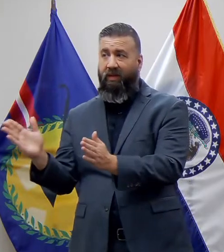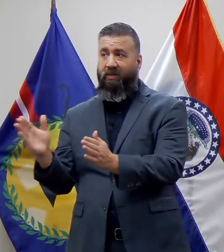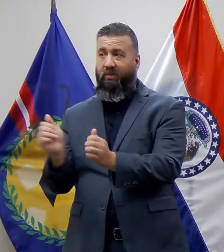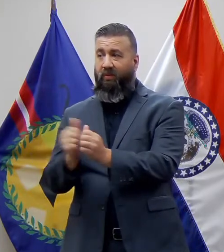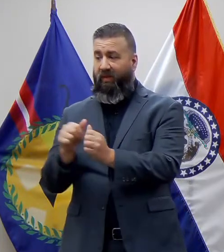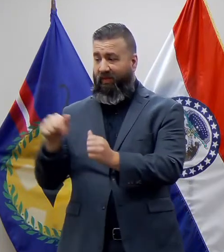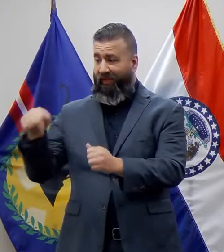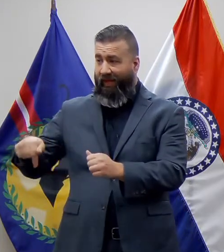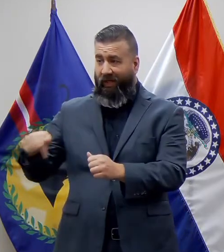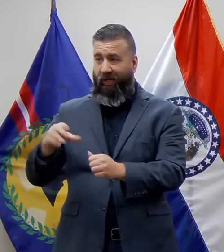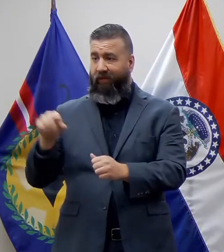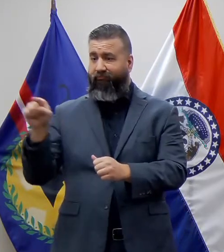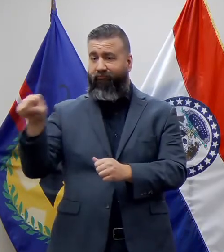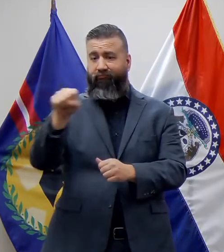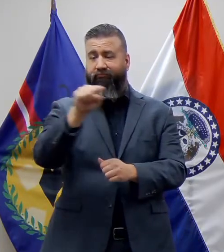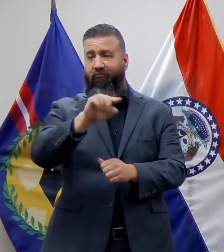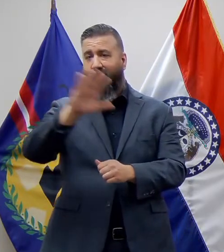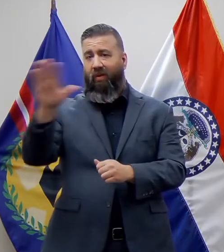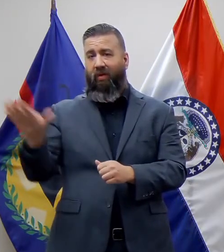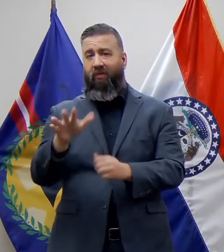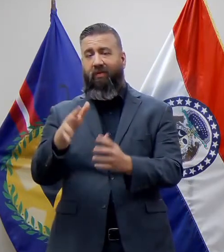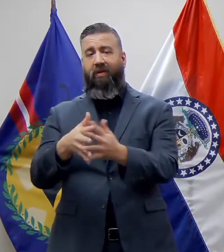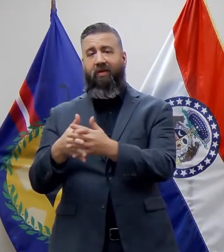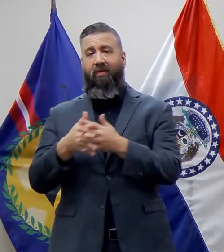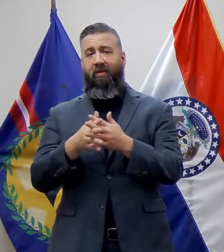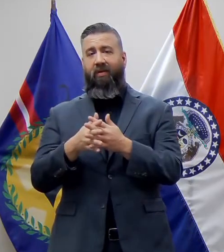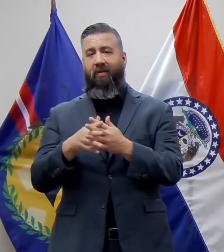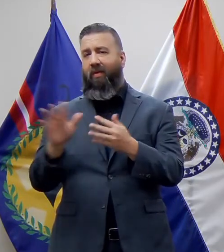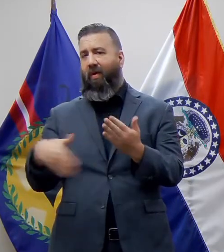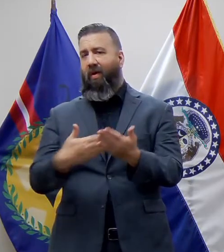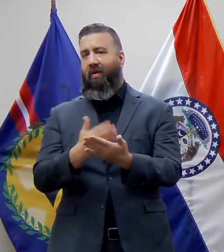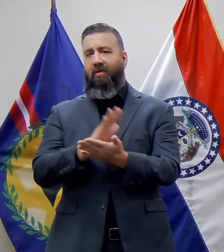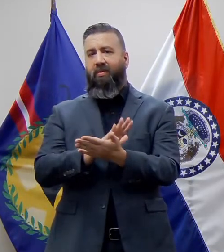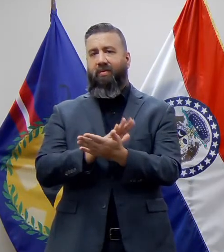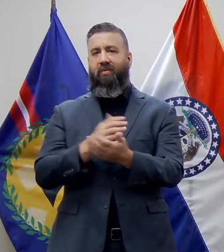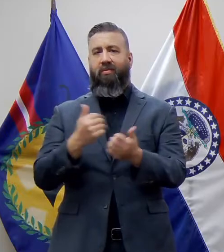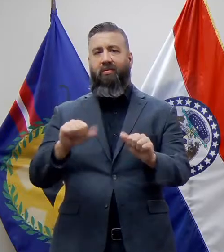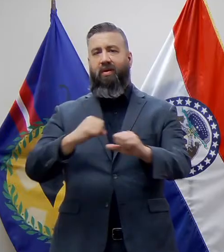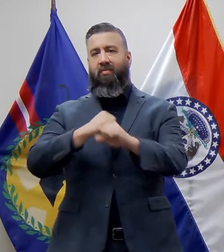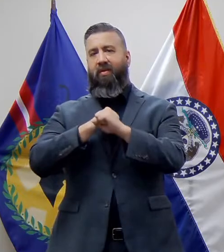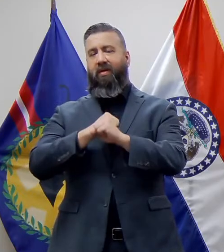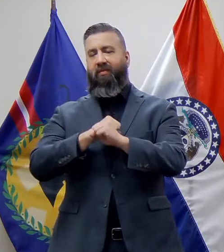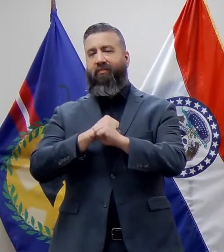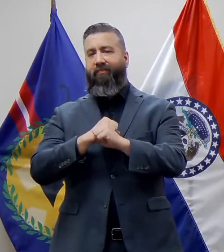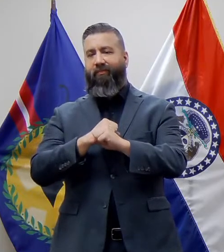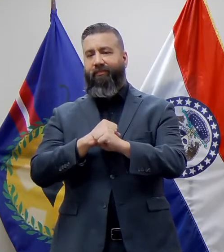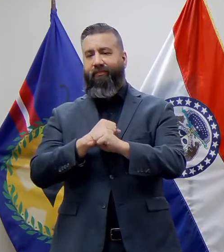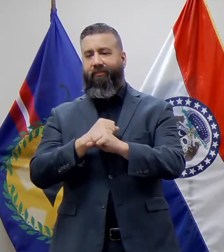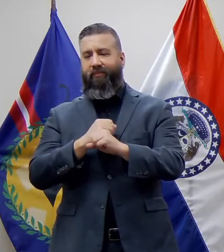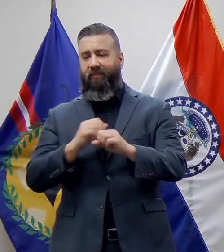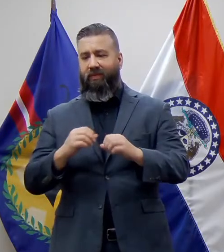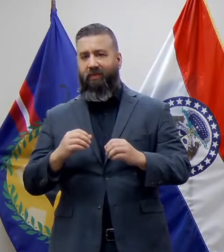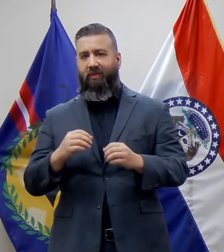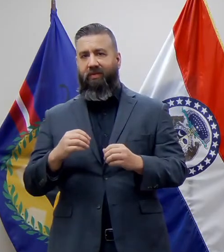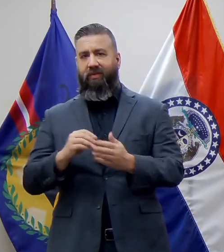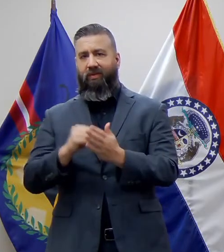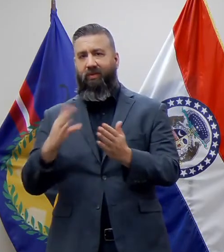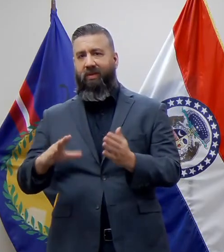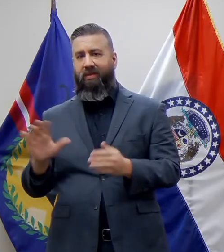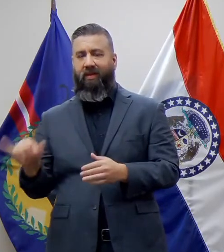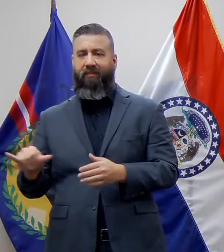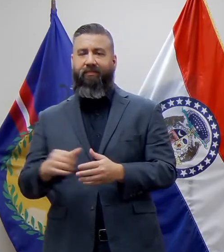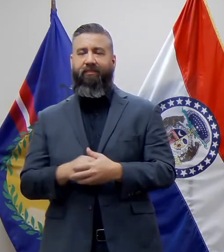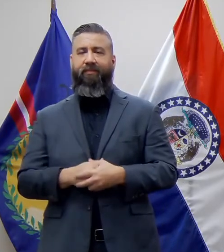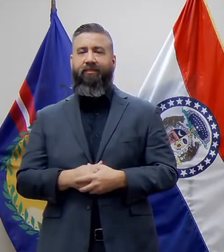the country, all the other schools that are trying to keep their folks safe with the mask mandate, and what he's going to do to try and stop that.